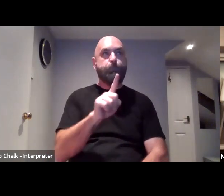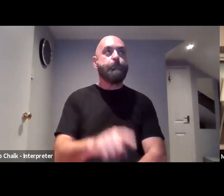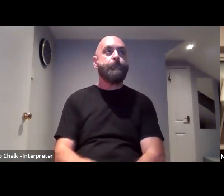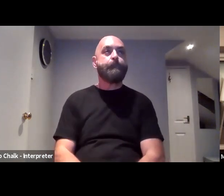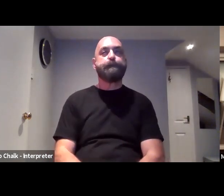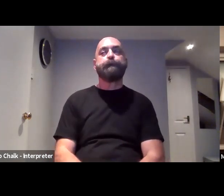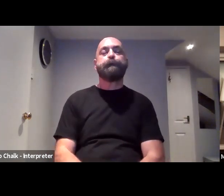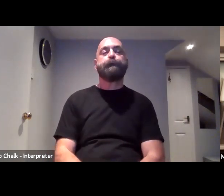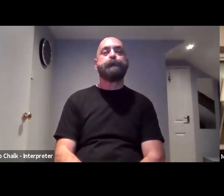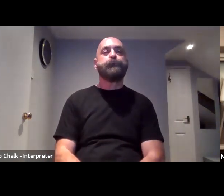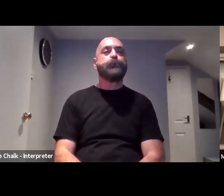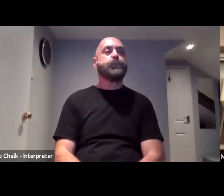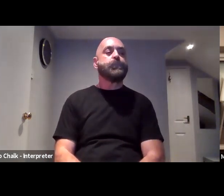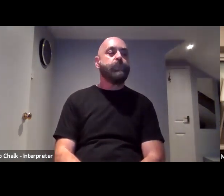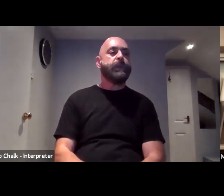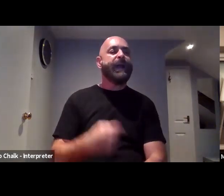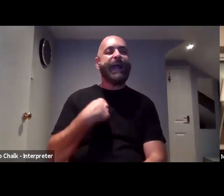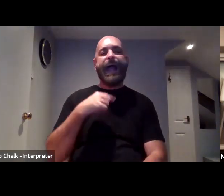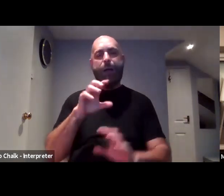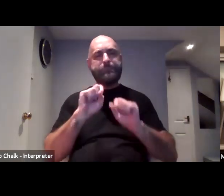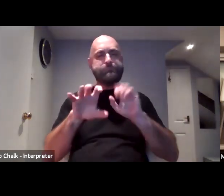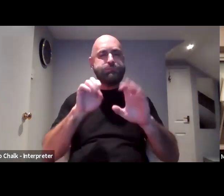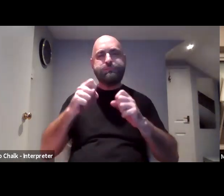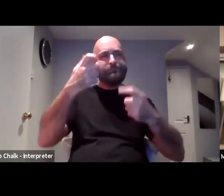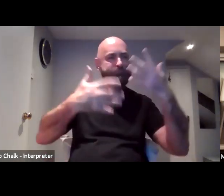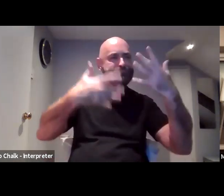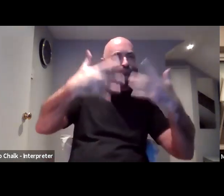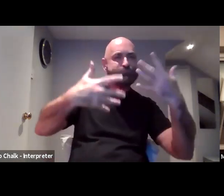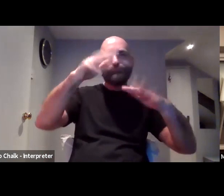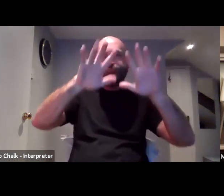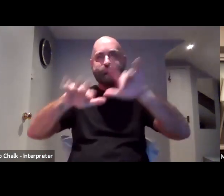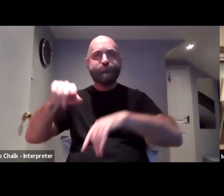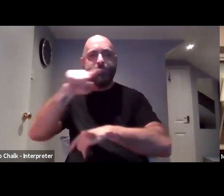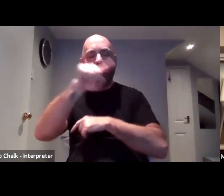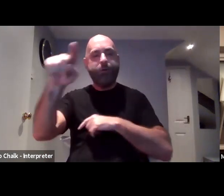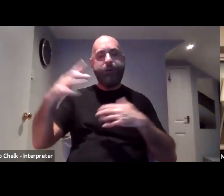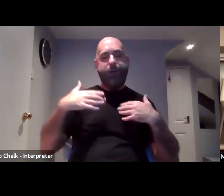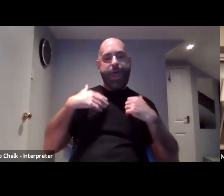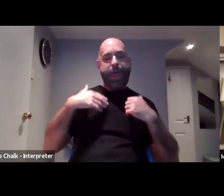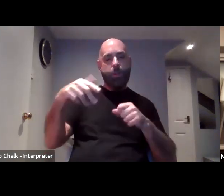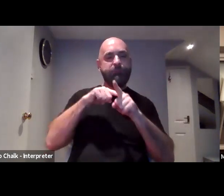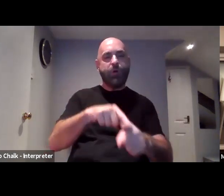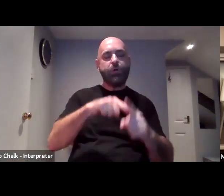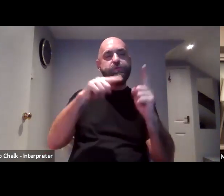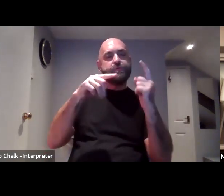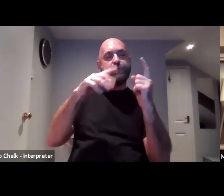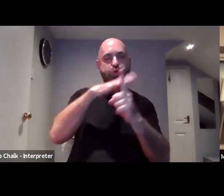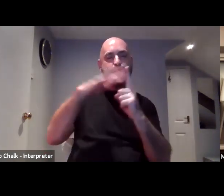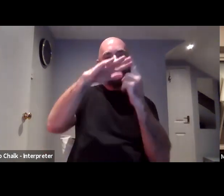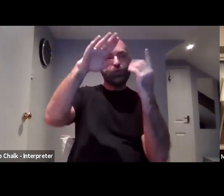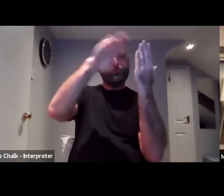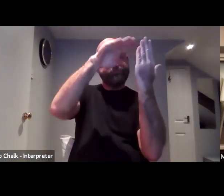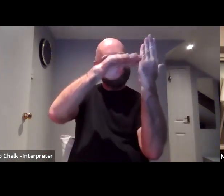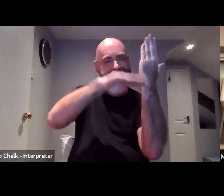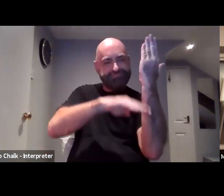I've been showing data for a long time that health follows the social gradient. If we look at